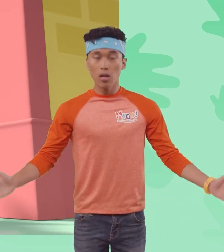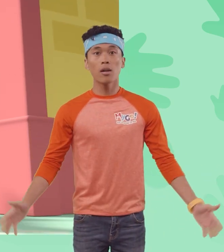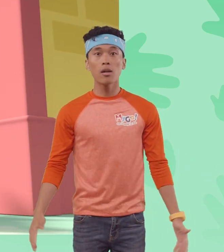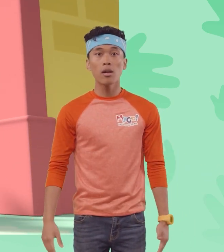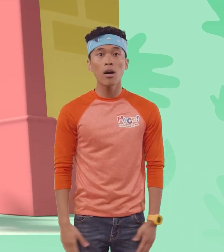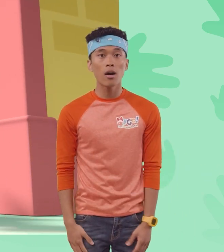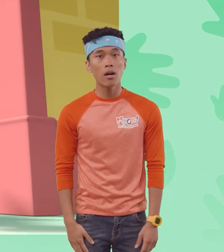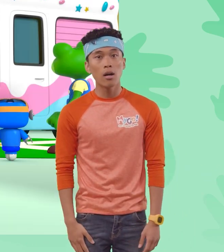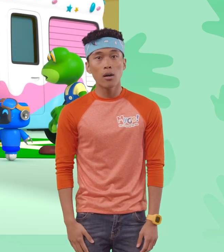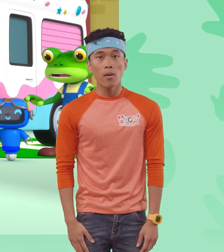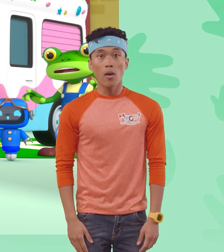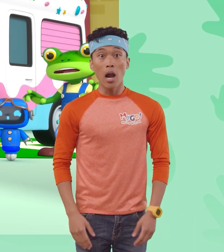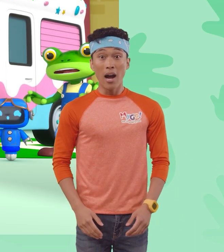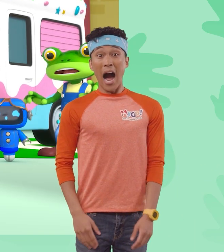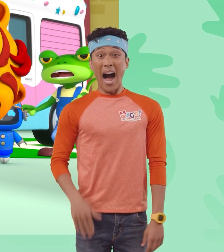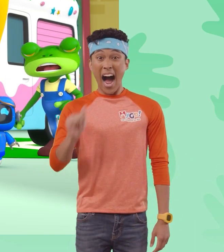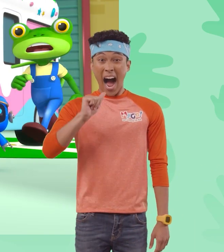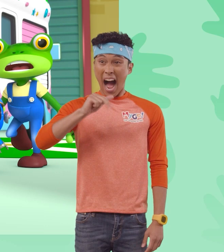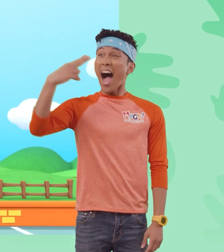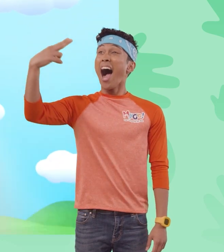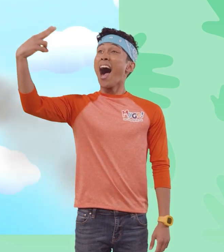Ah! Oh!